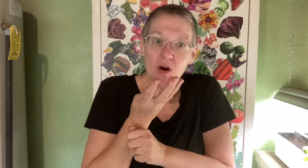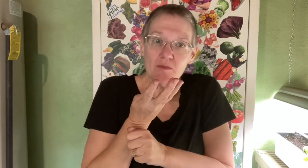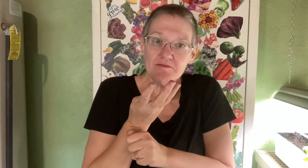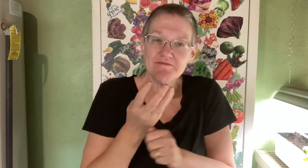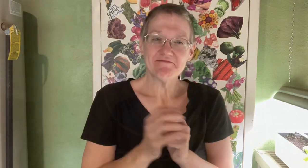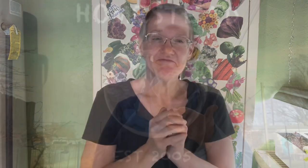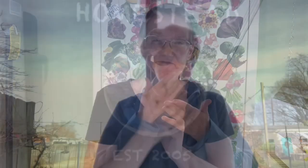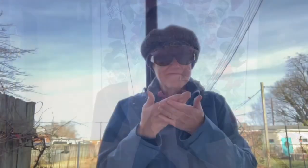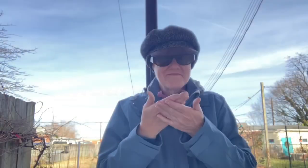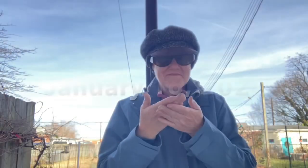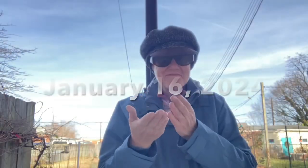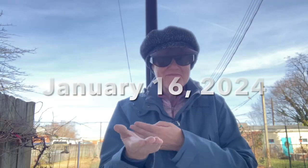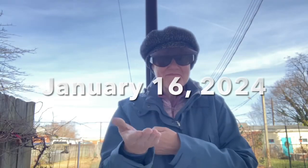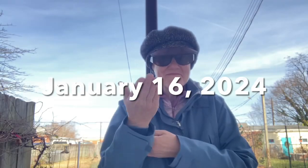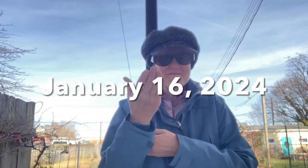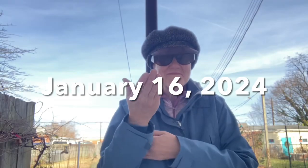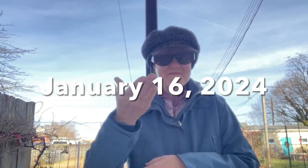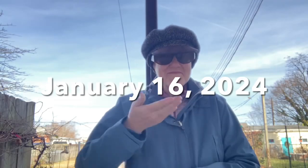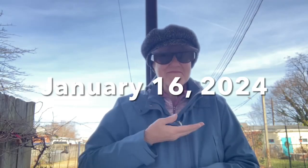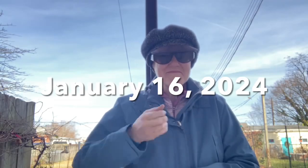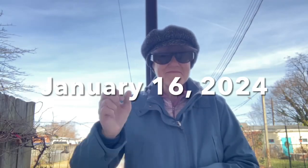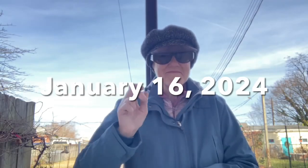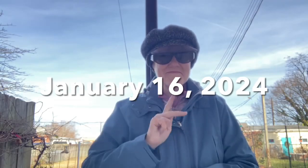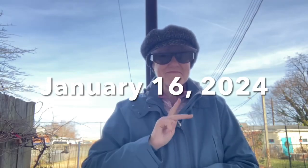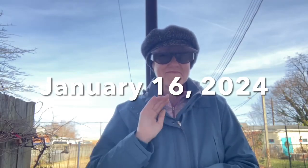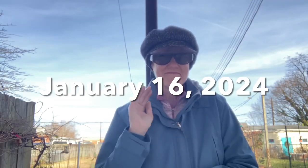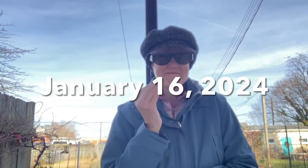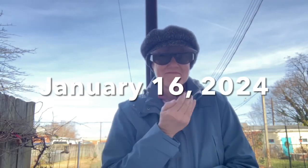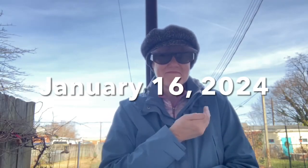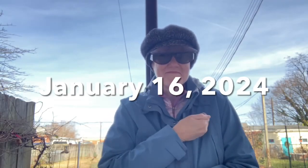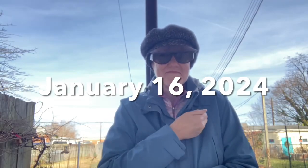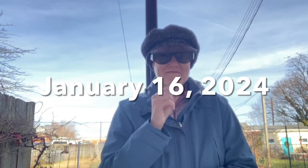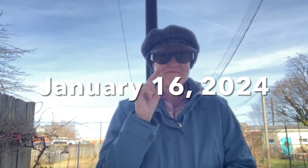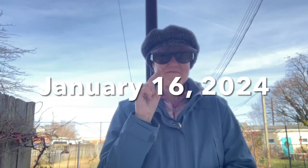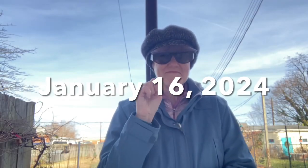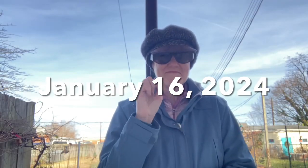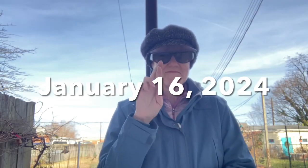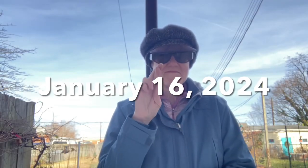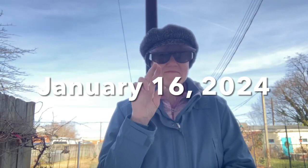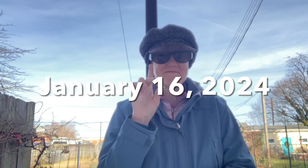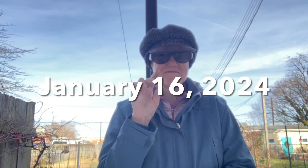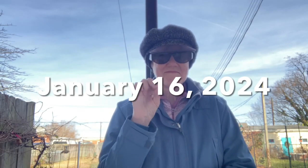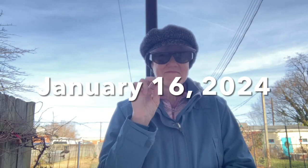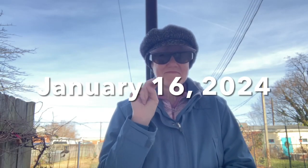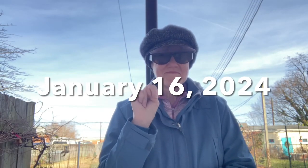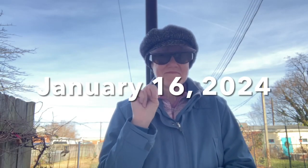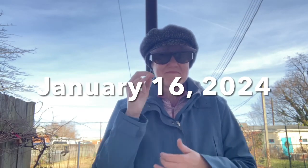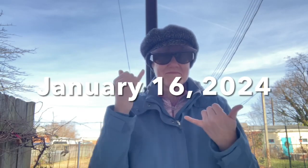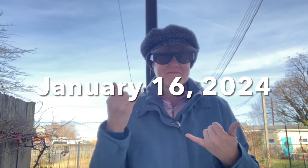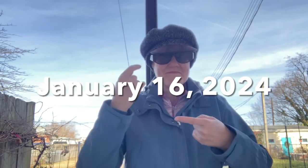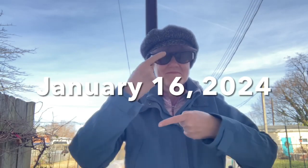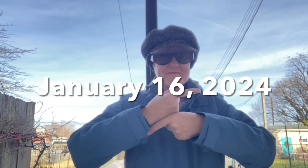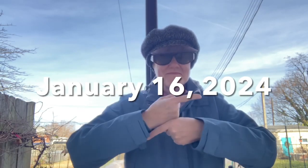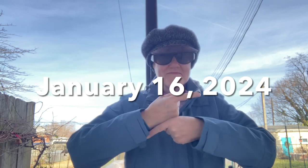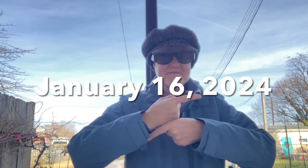warm. Good morning and welcome back to our garden. Today we're going to